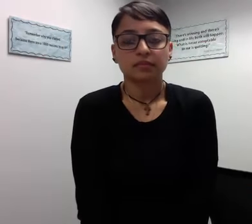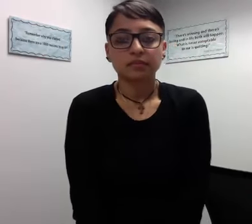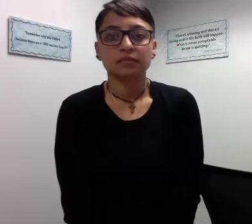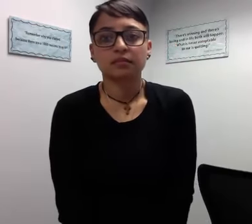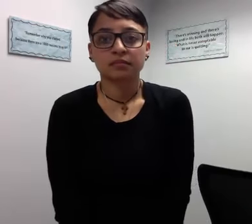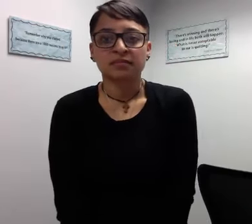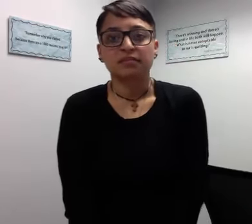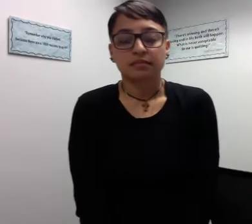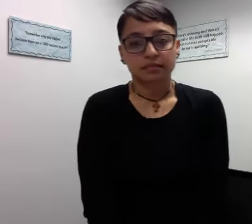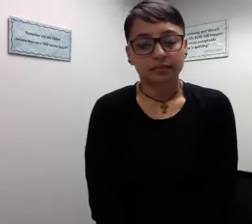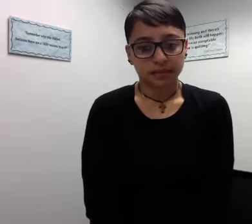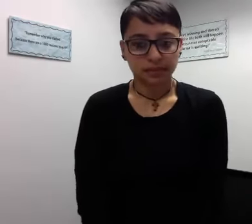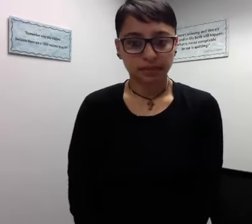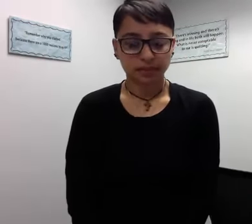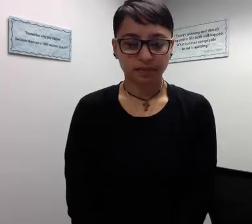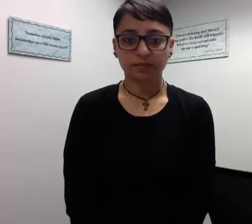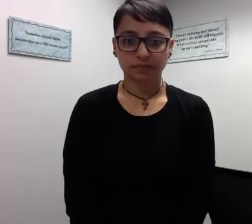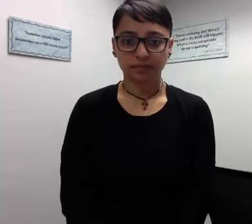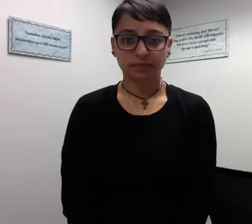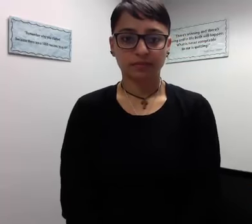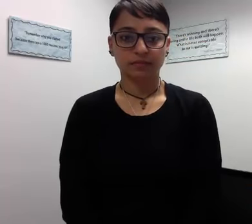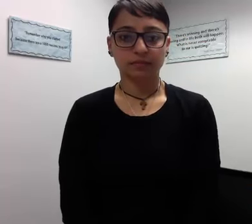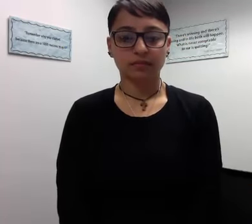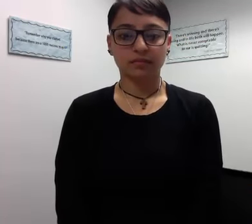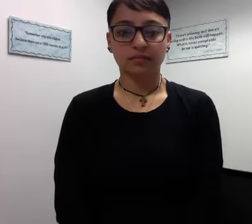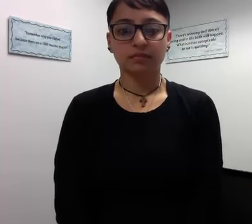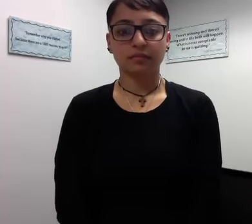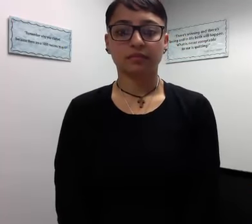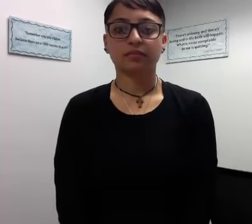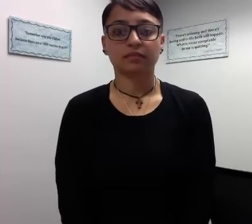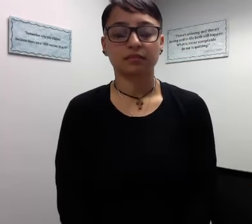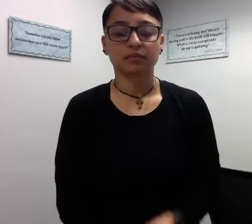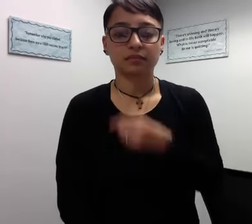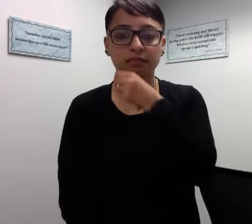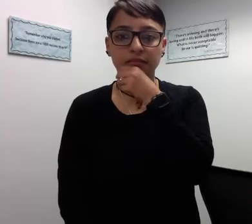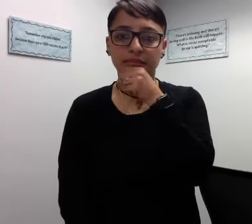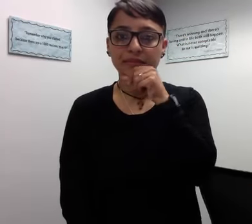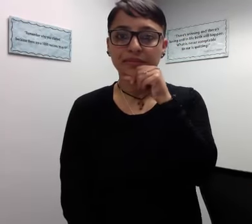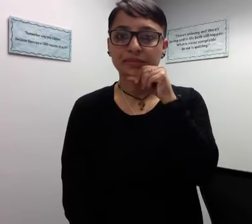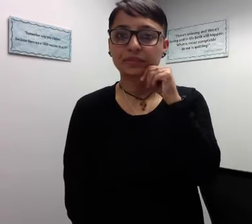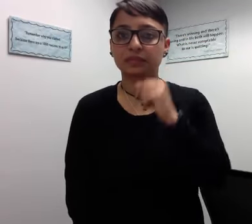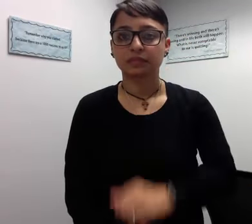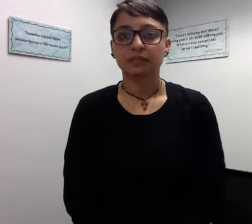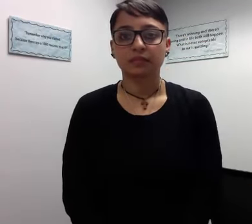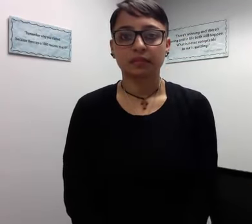Today, he will be speaking about emergency preparedness and the impacts to the deaf community.